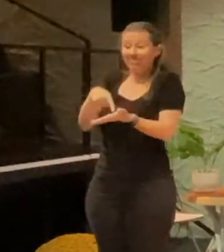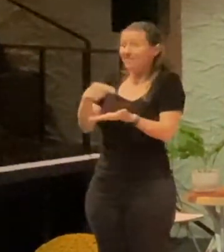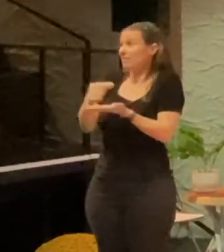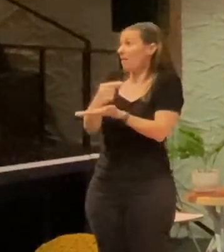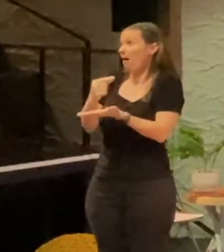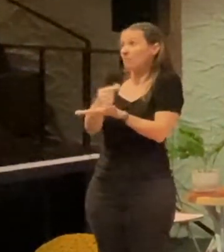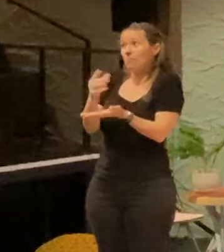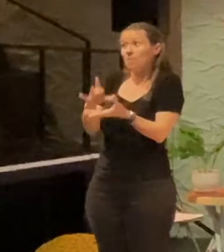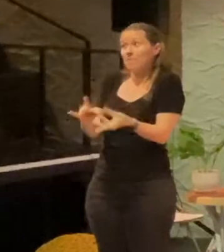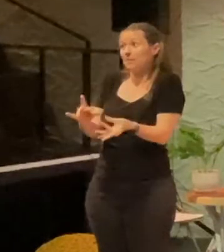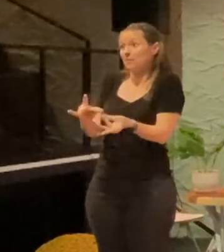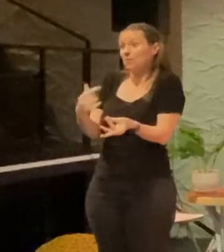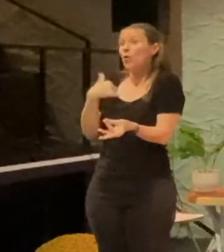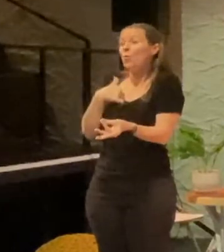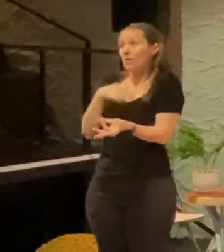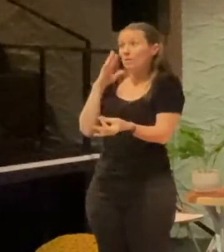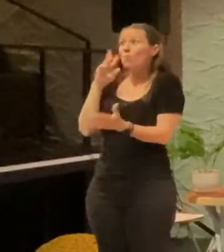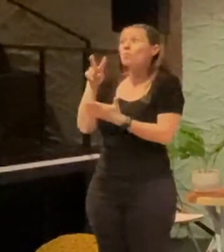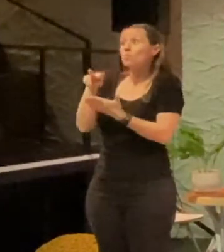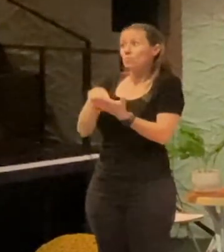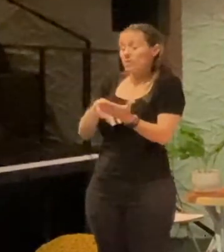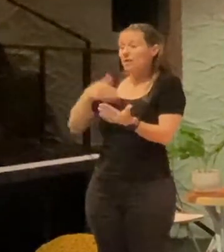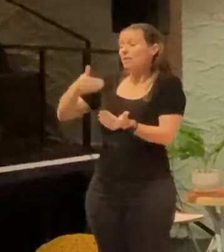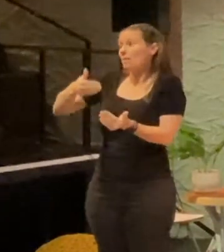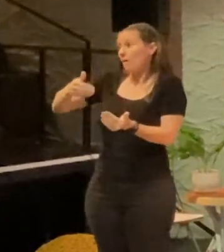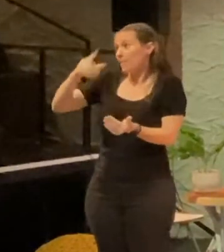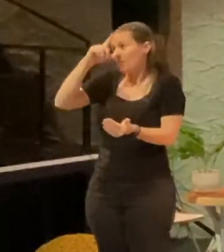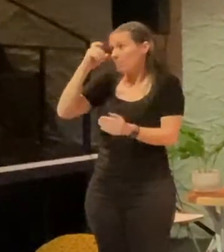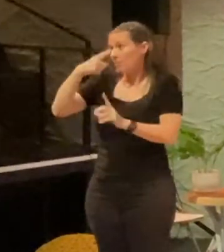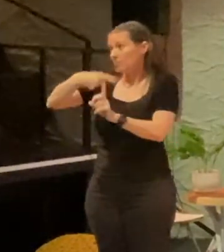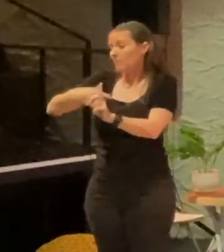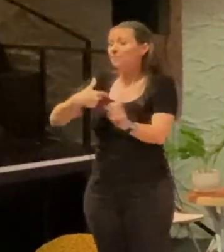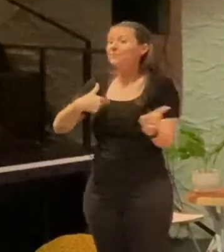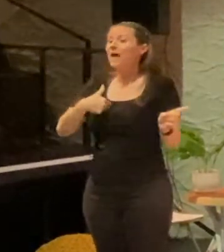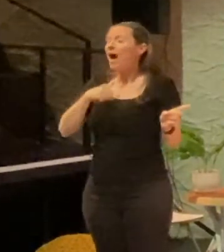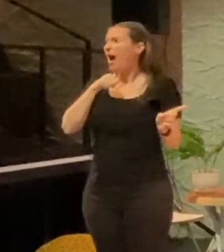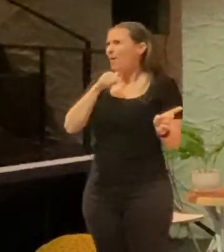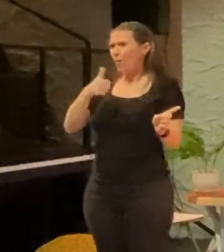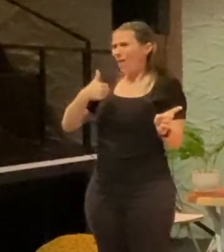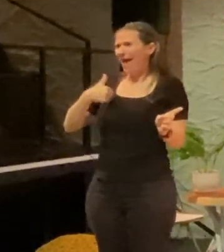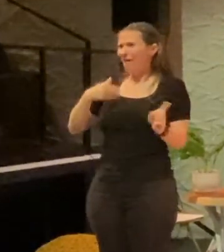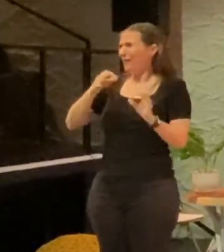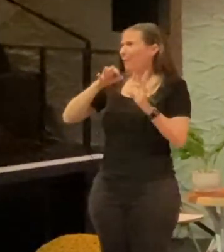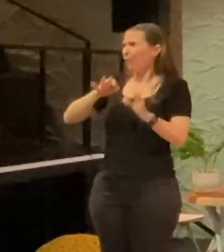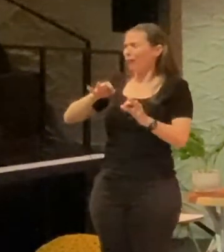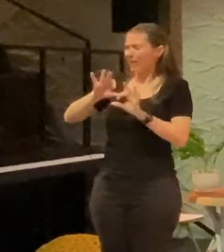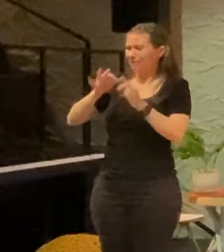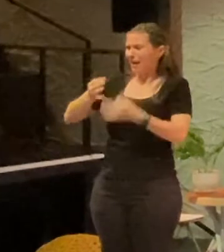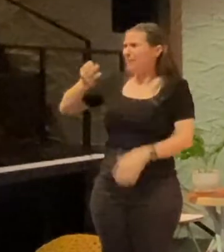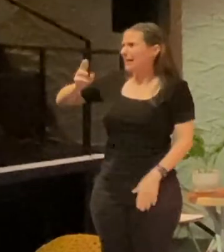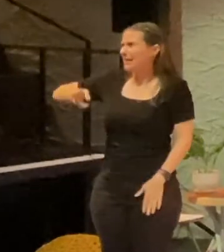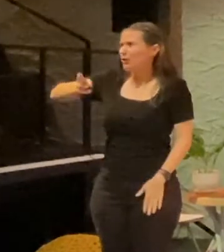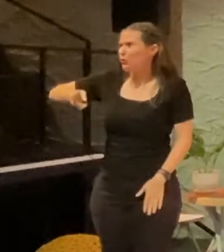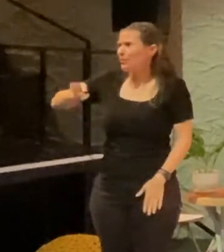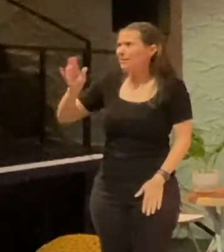And you're going to read about this in the coming months. Look, I don't come from perfect lineage, do you?